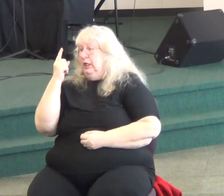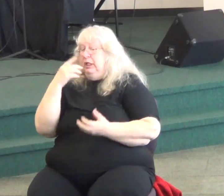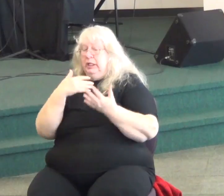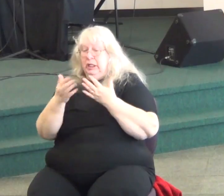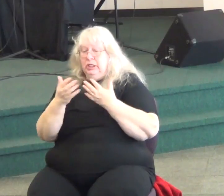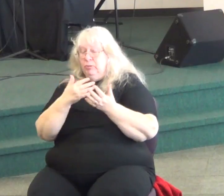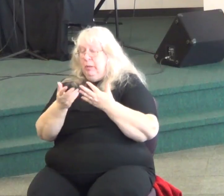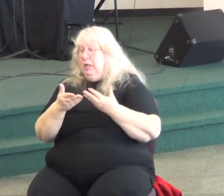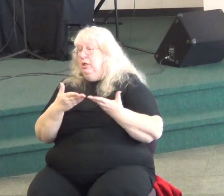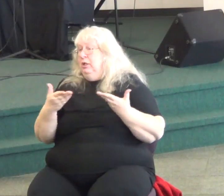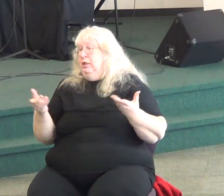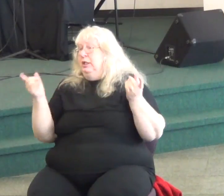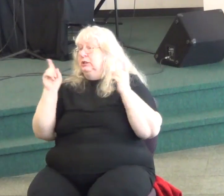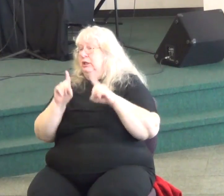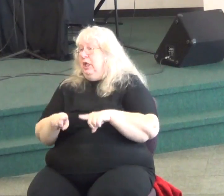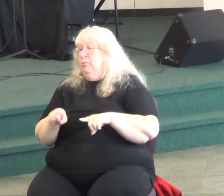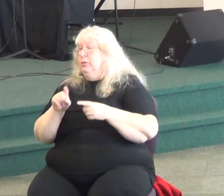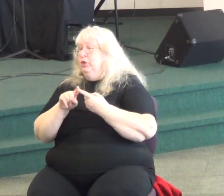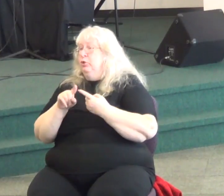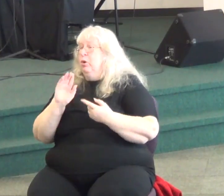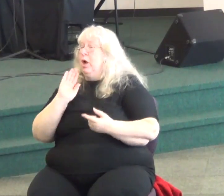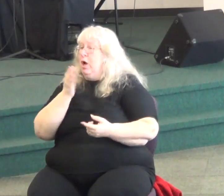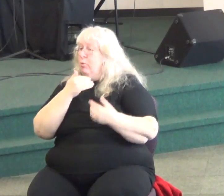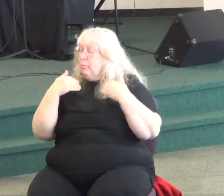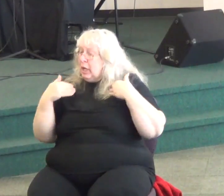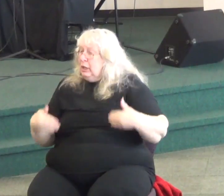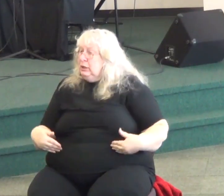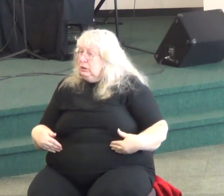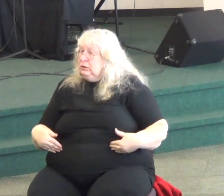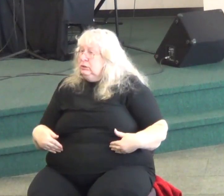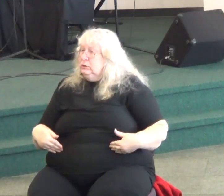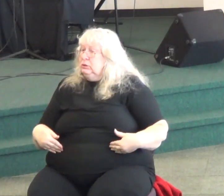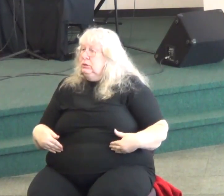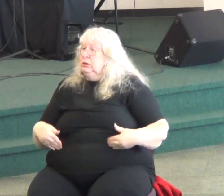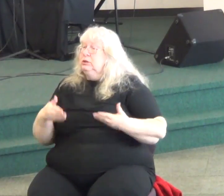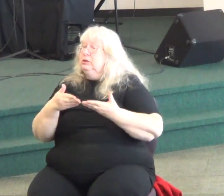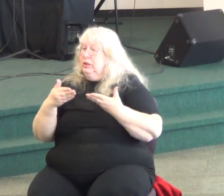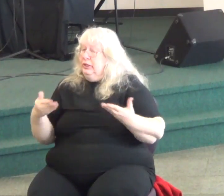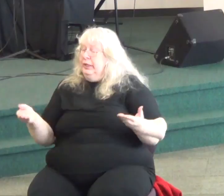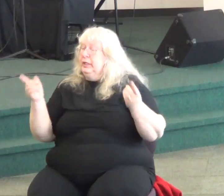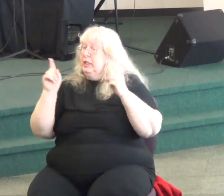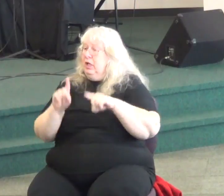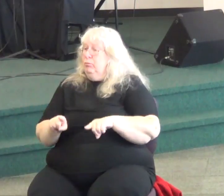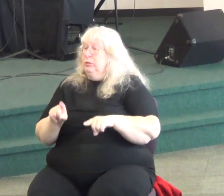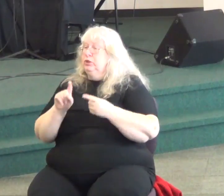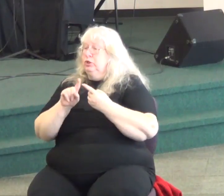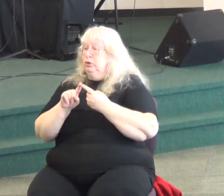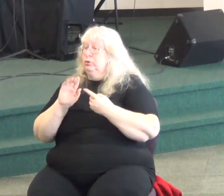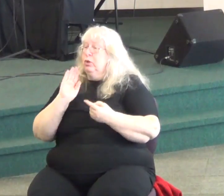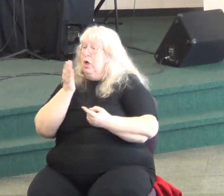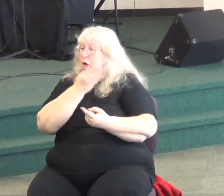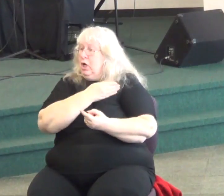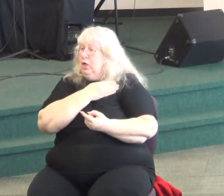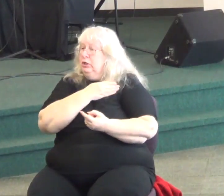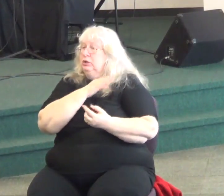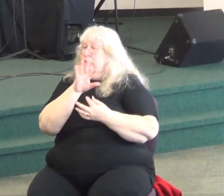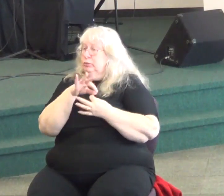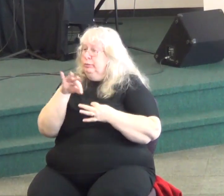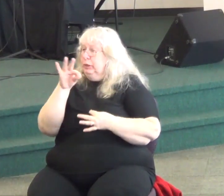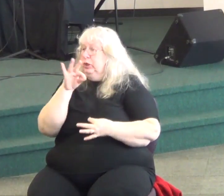Right. We are overcomers. We're victors. No matter what happens to us, we win. It's a win-win, church,